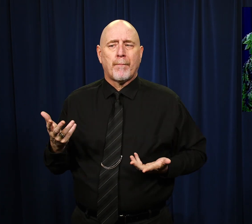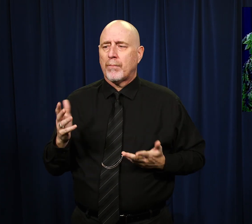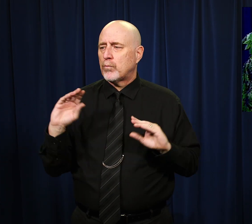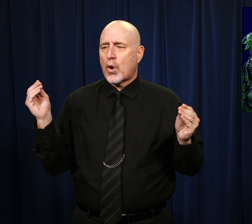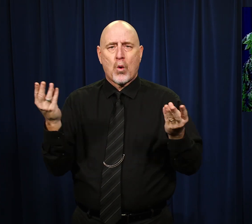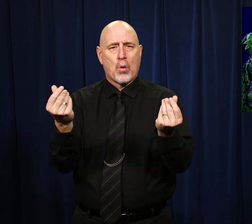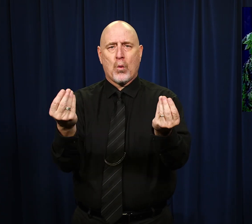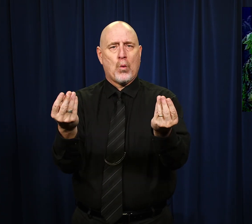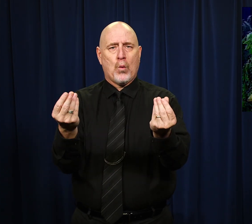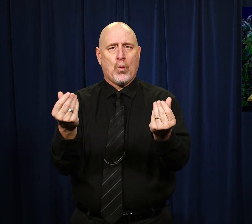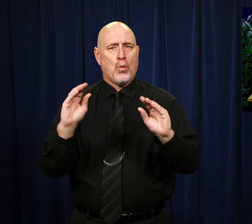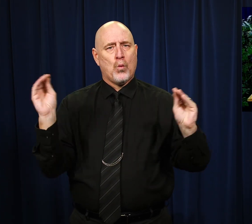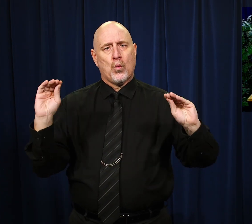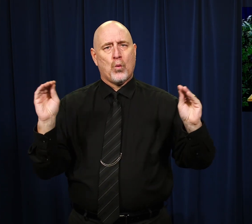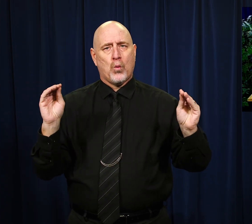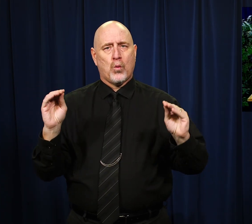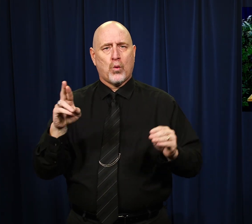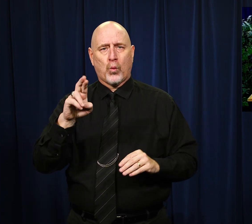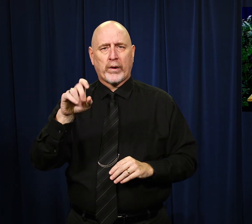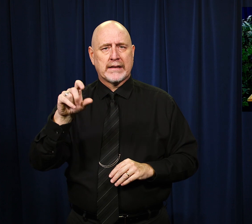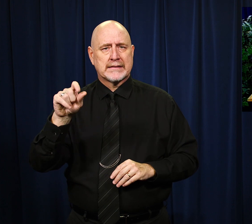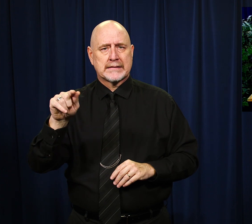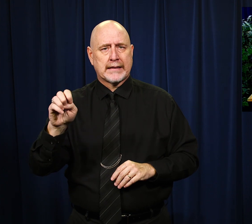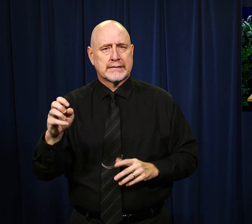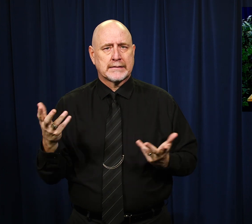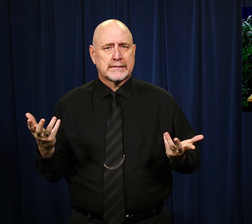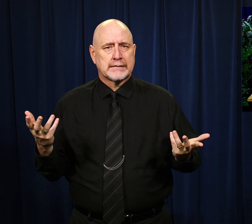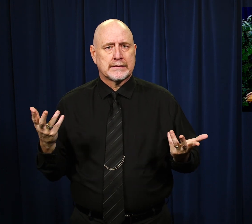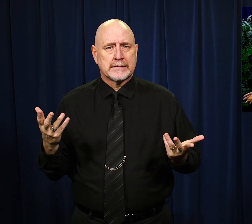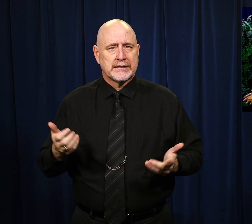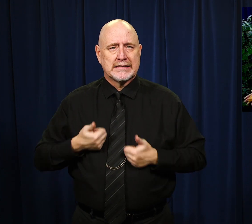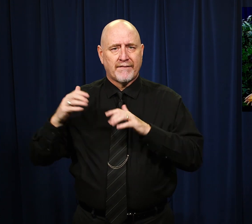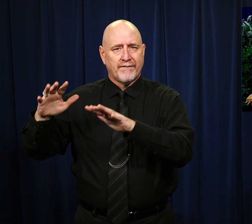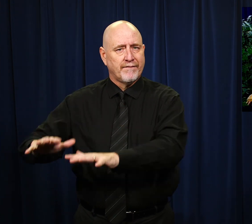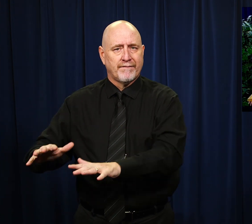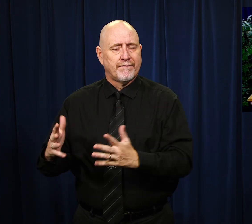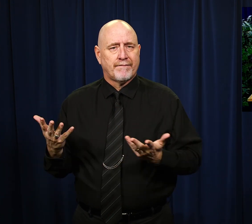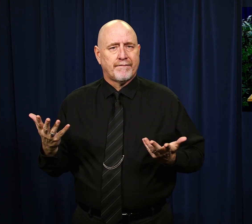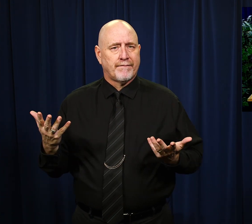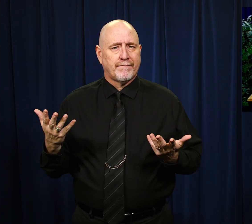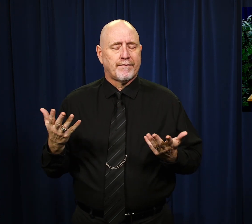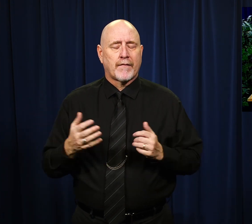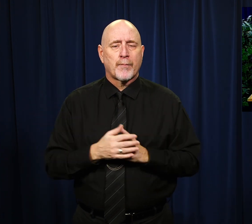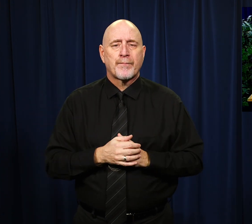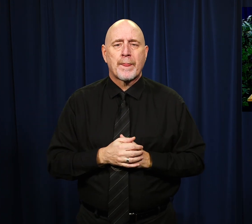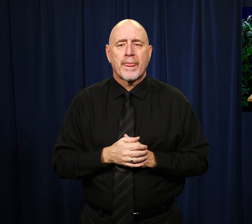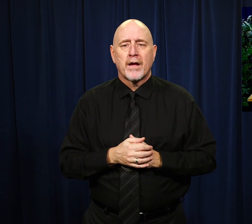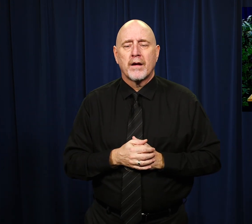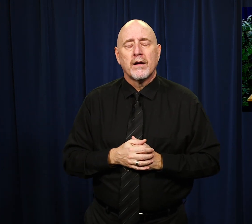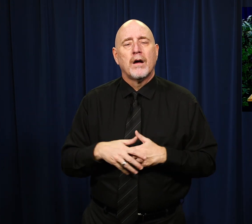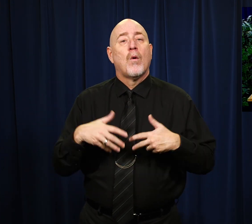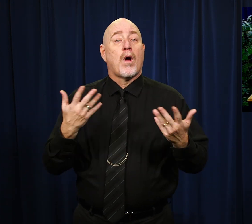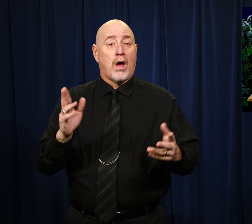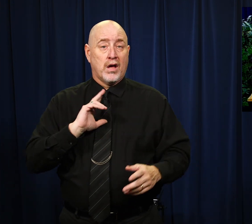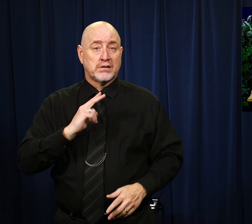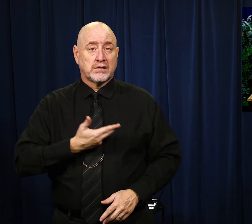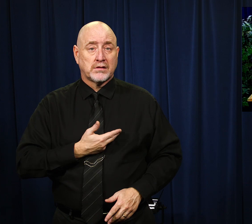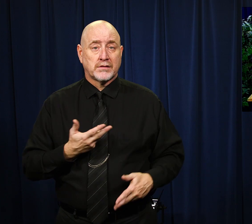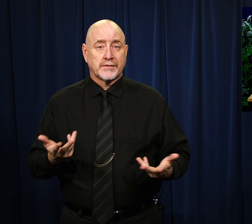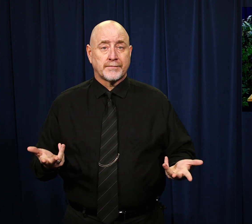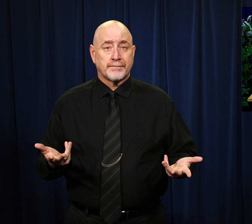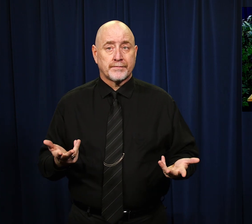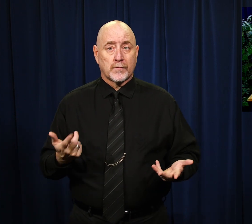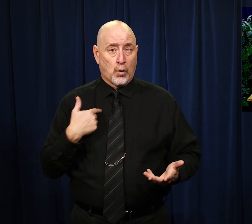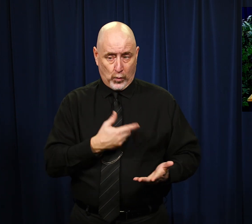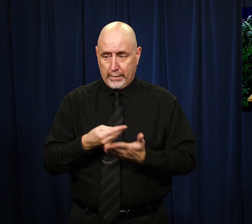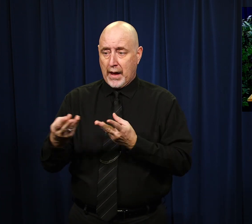no permanent property, no real estate with which to settle at all. Well, how about us?